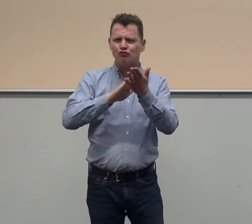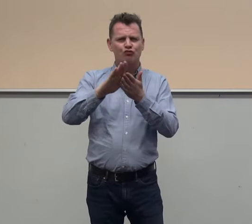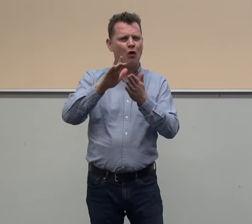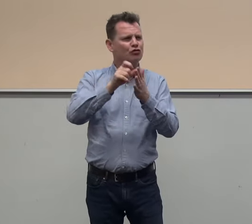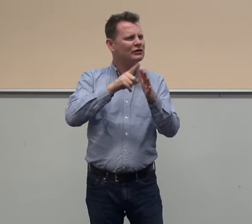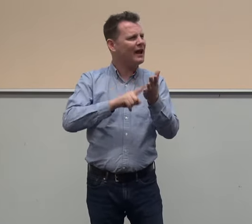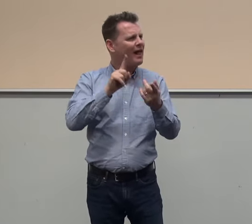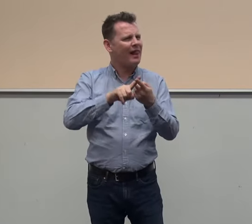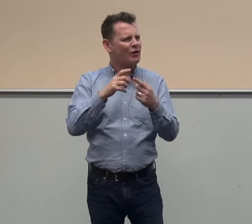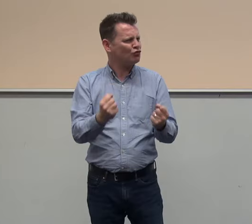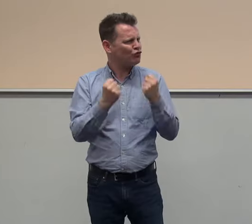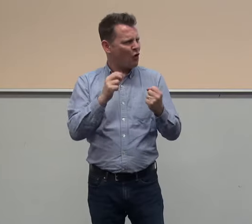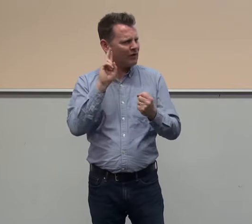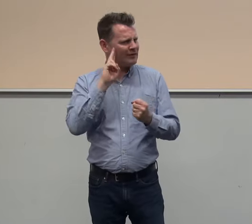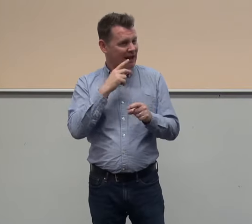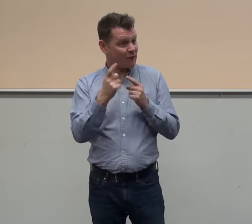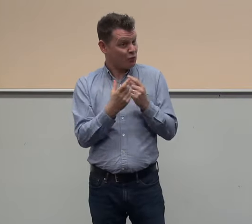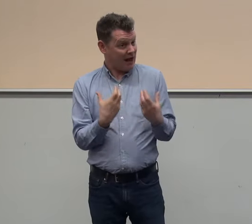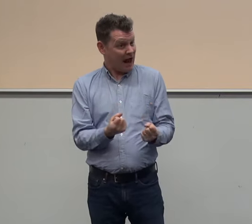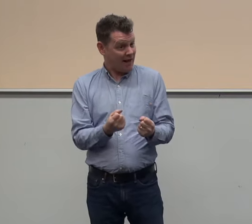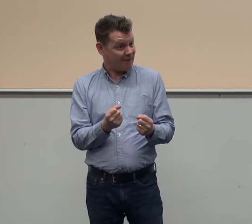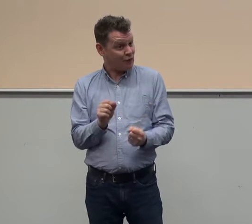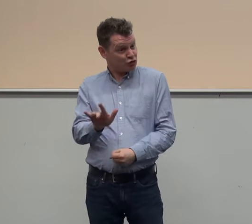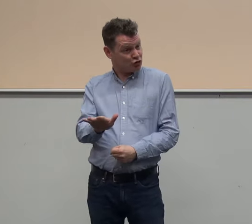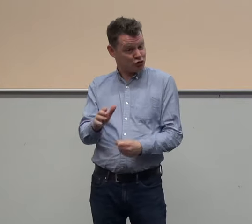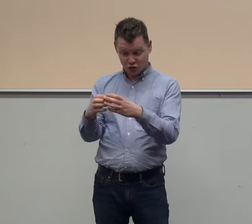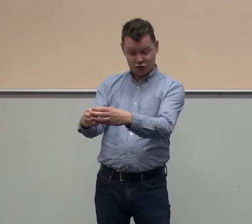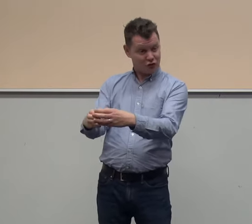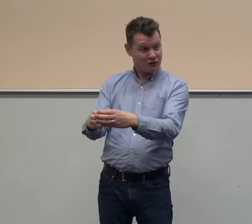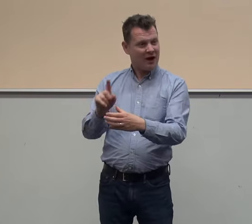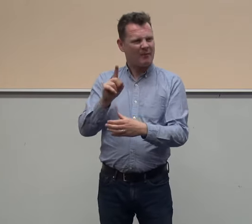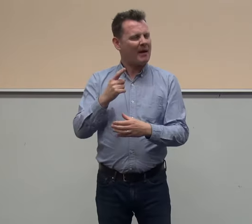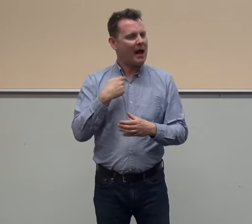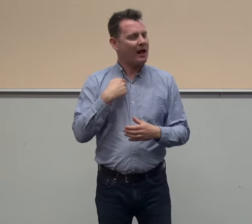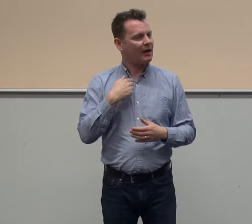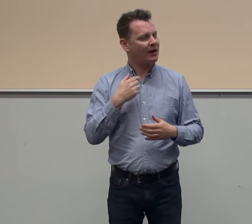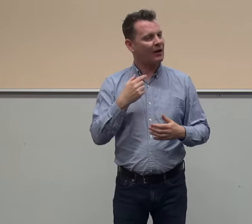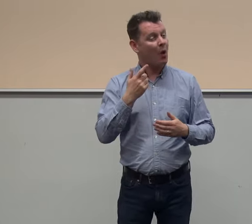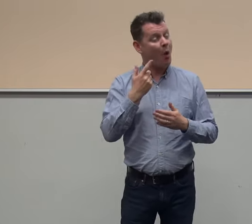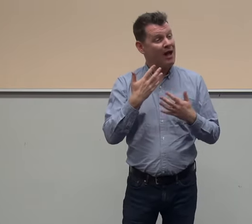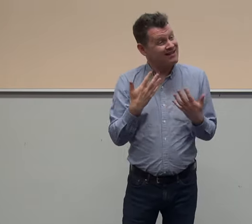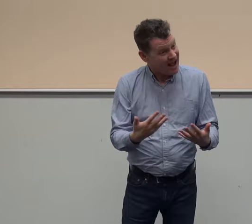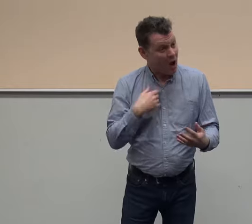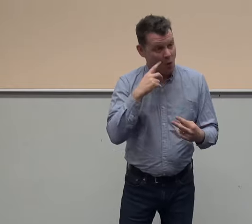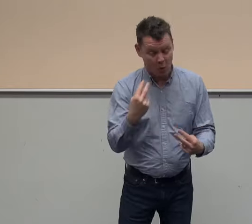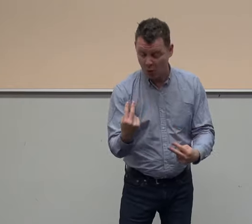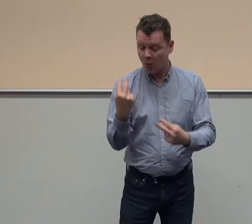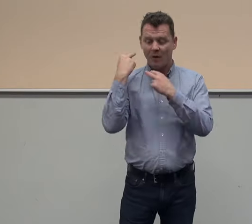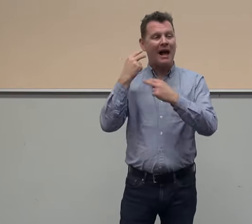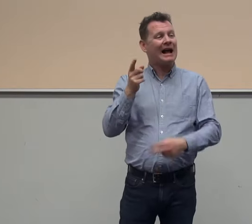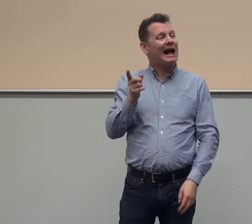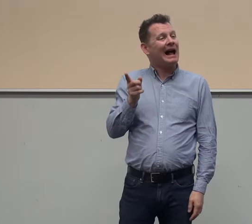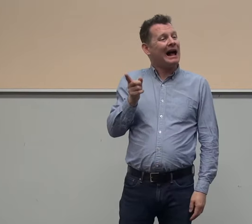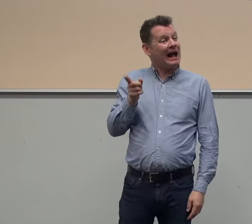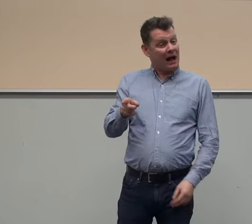really strong deaf community, but it's only looking back now that I recognise that the place I grew up did not